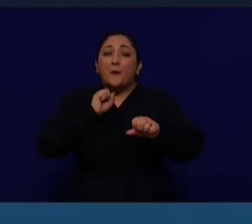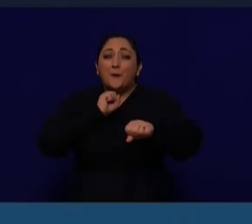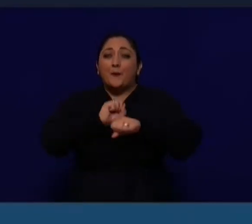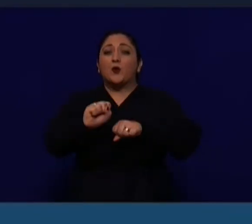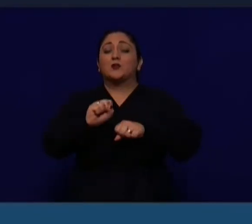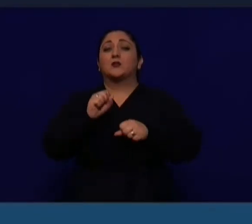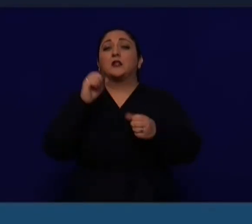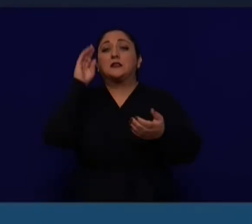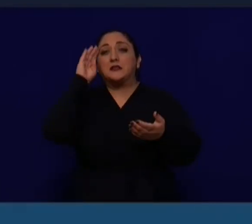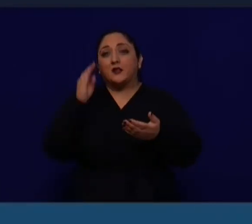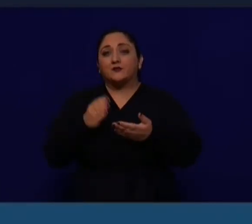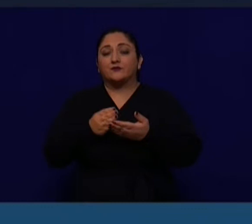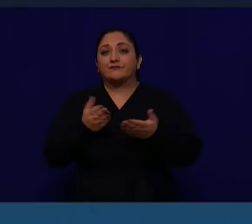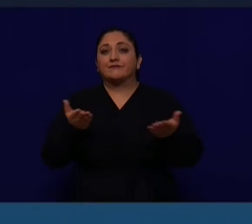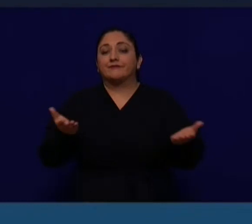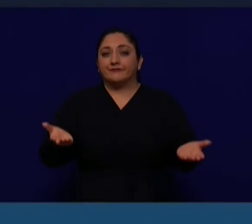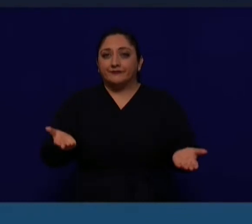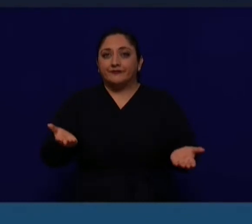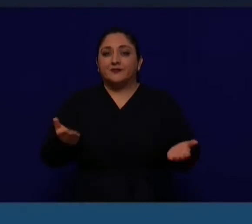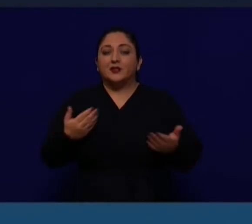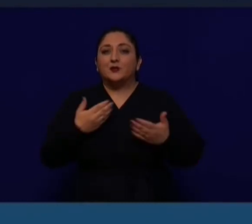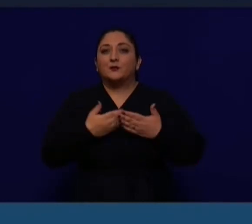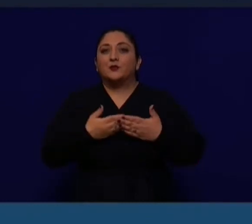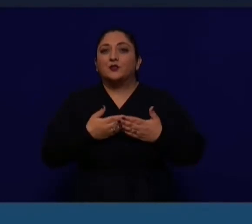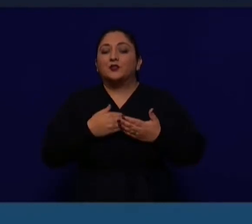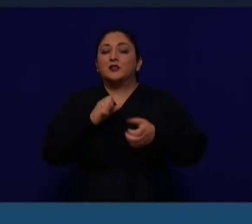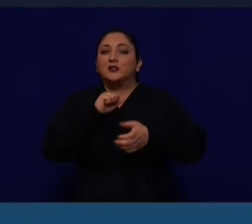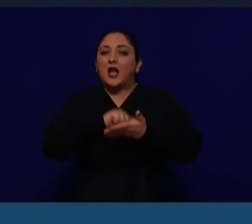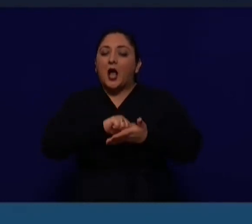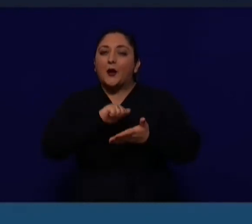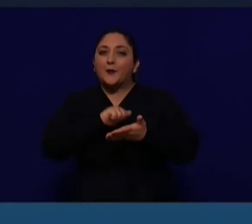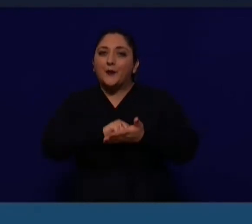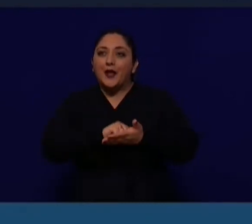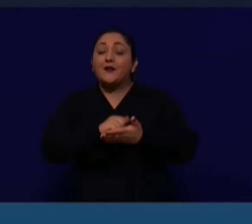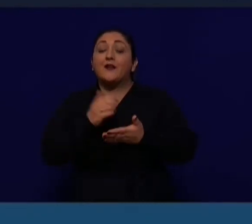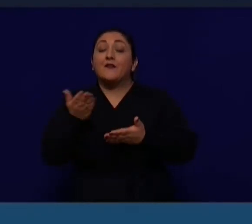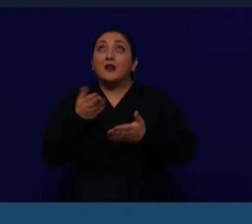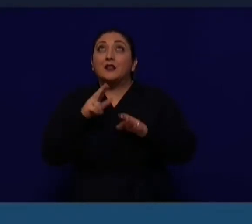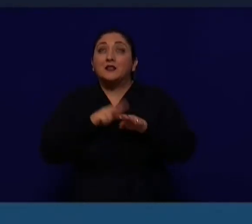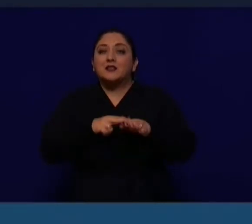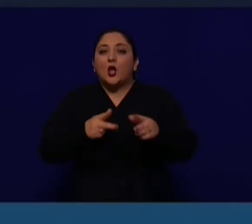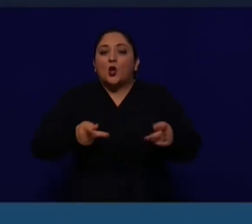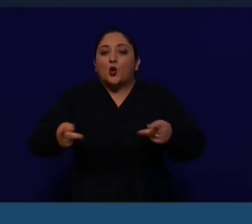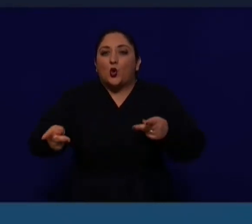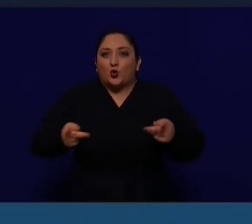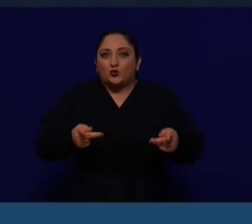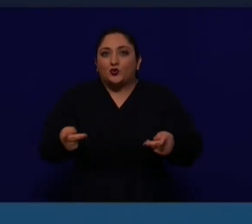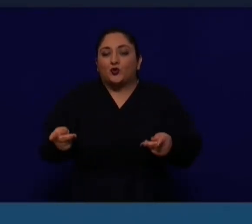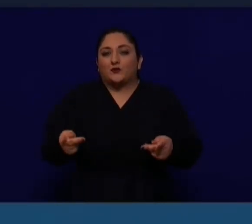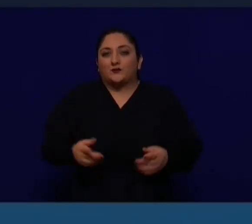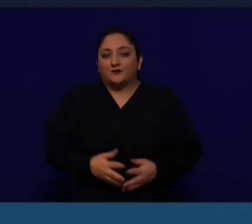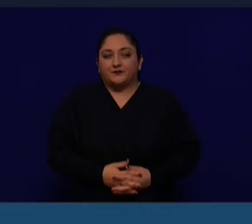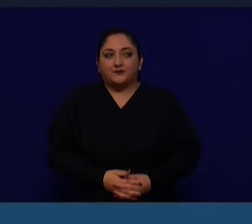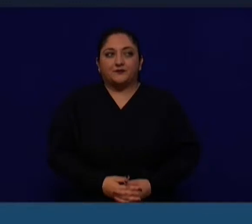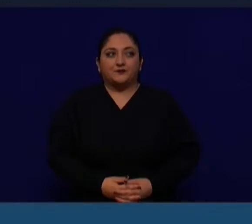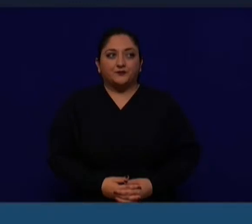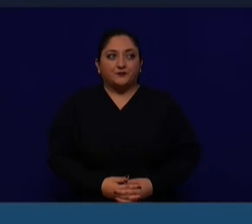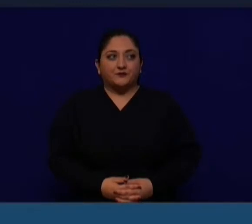can, which will be reflecting where we can try to control as much as you can.